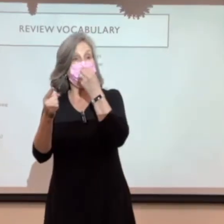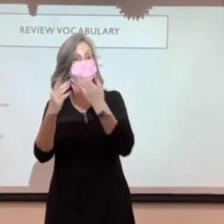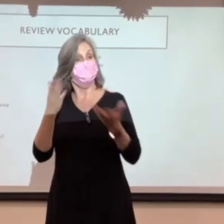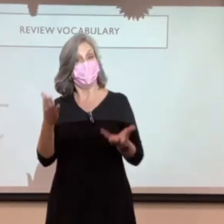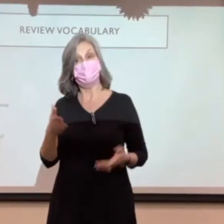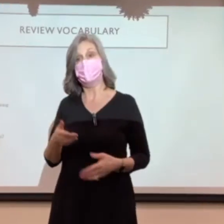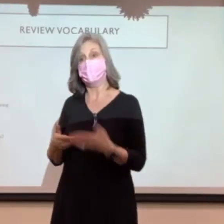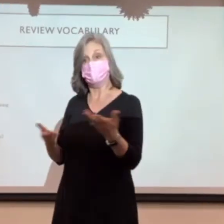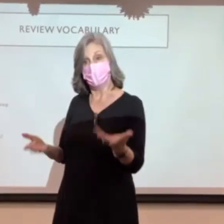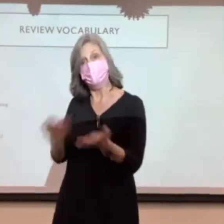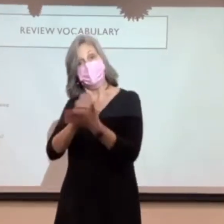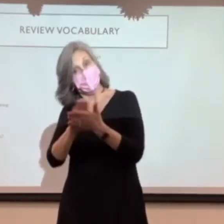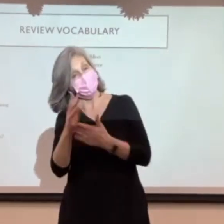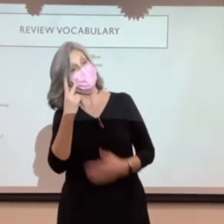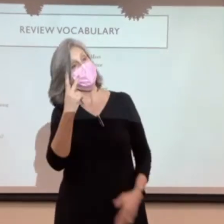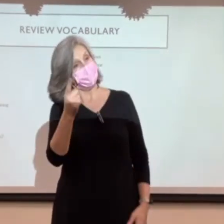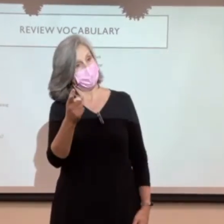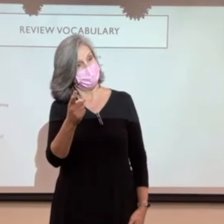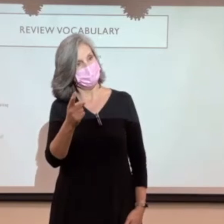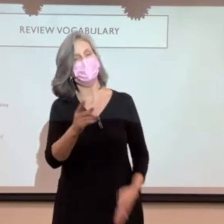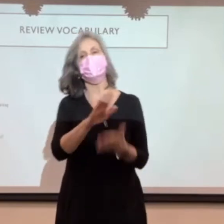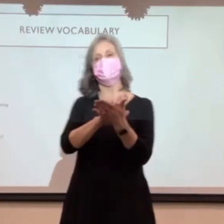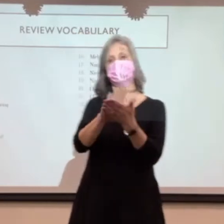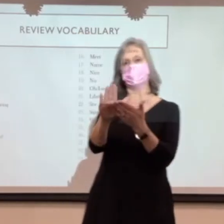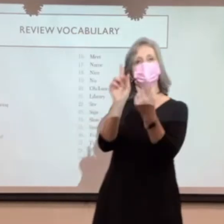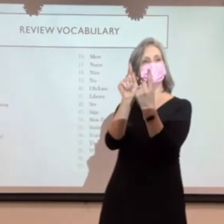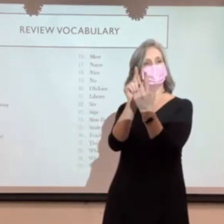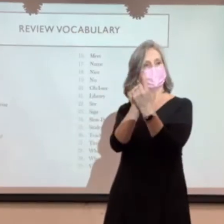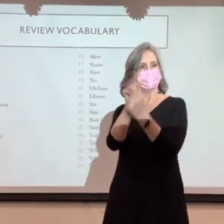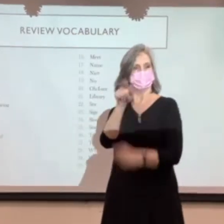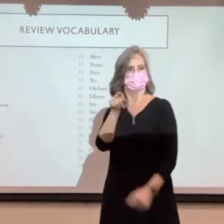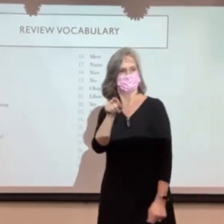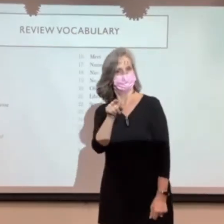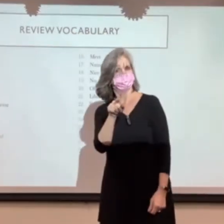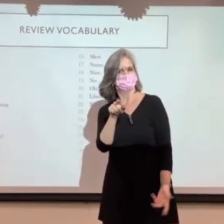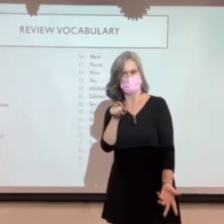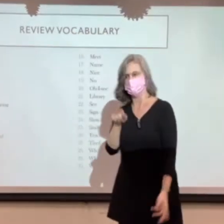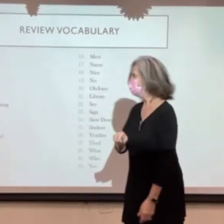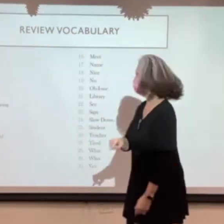to the library and I saw you, it'd be nice to see you, as opposed to nice to meet you. Make sense?